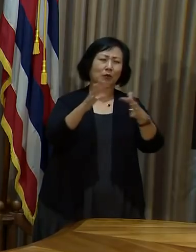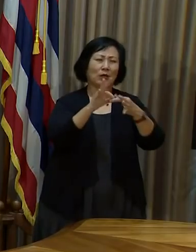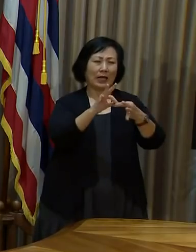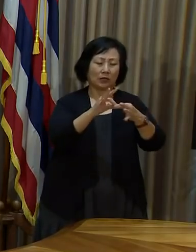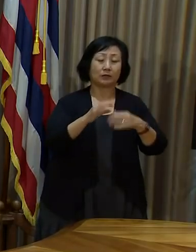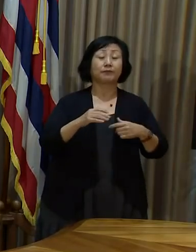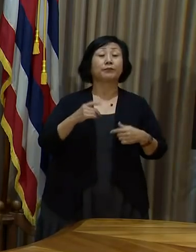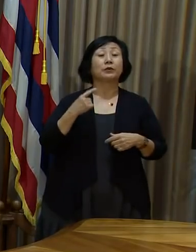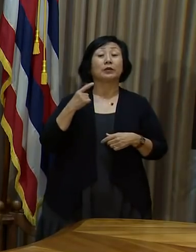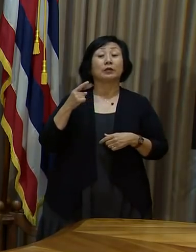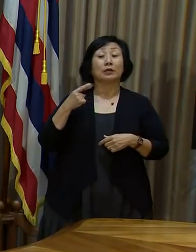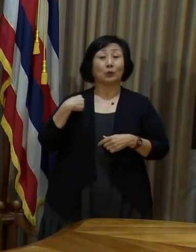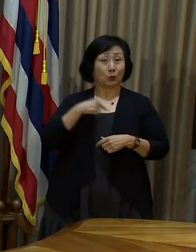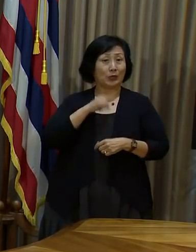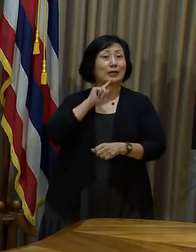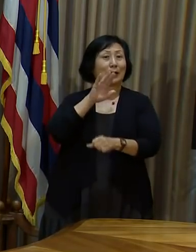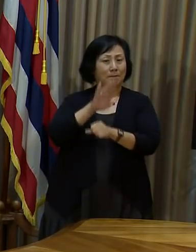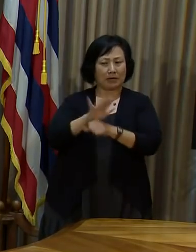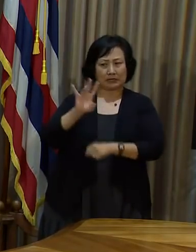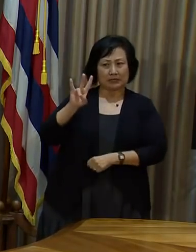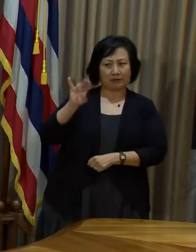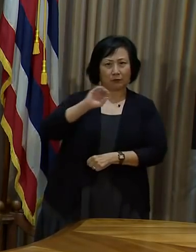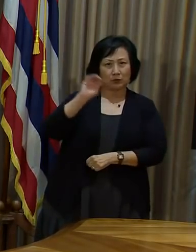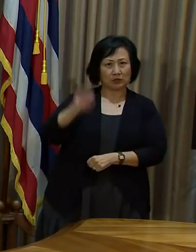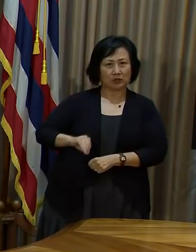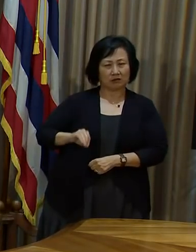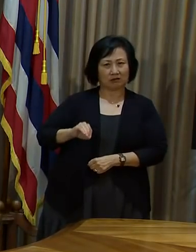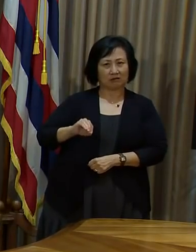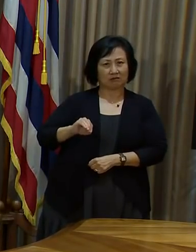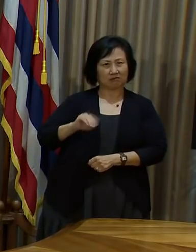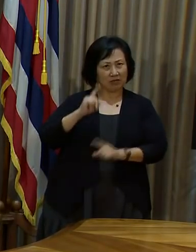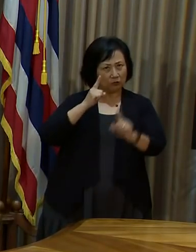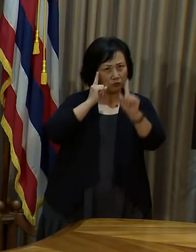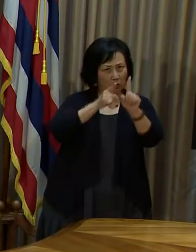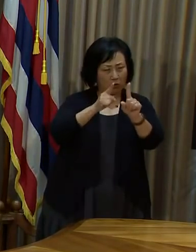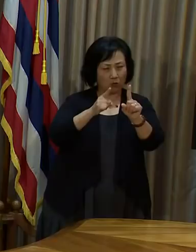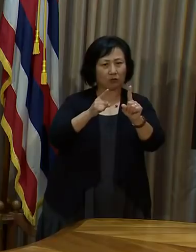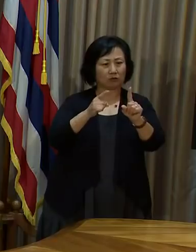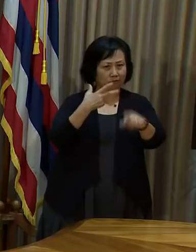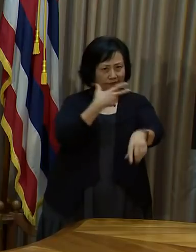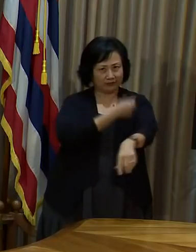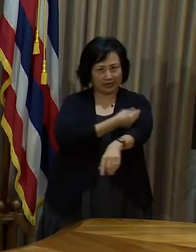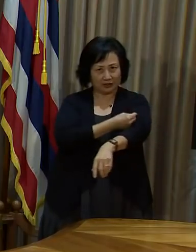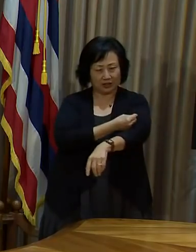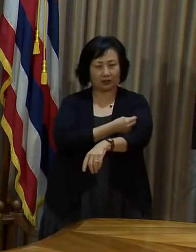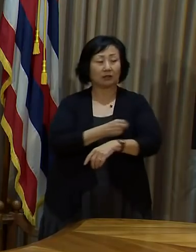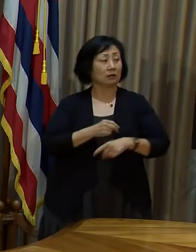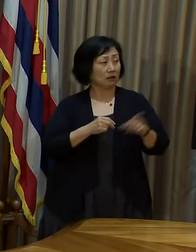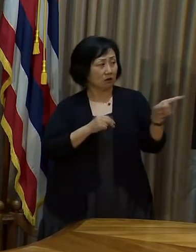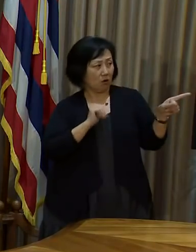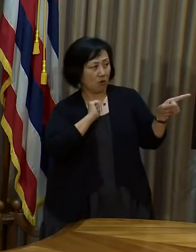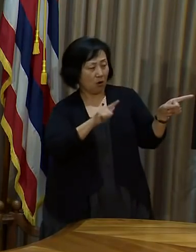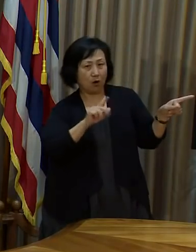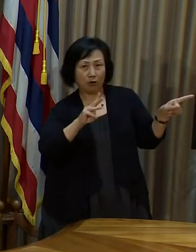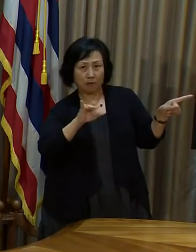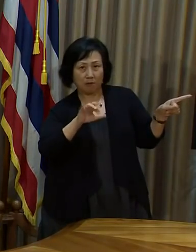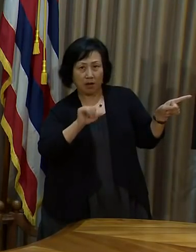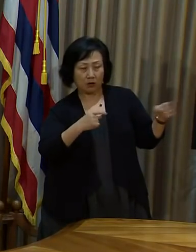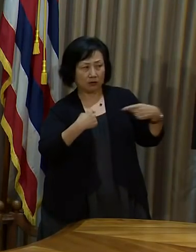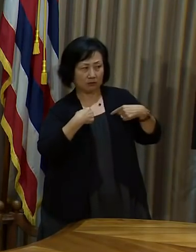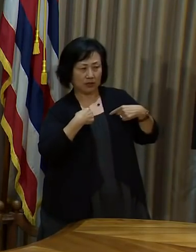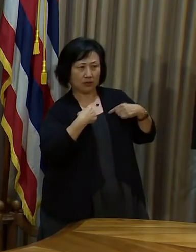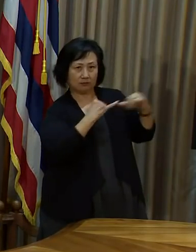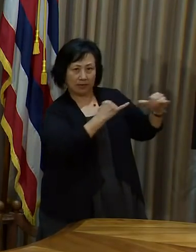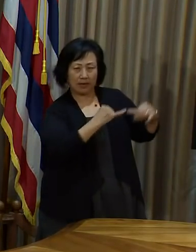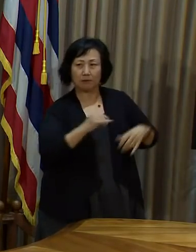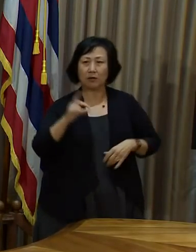Manolo. We are committed to the 70% threshold. All of the mayors and I and